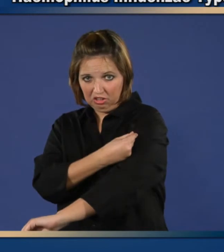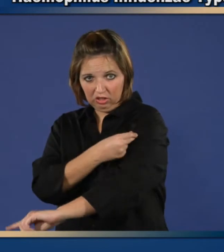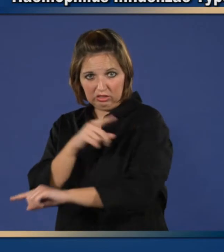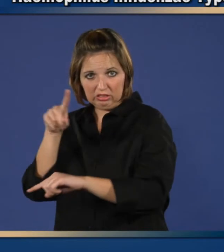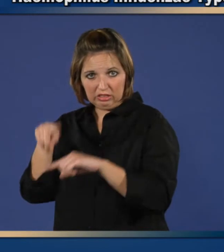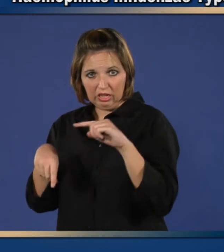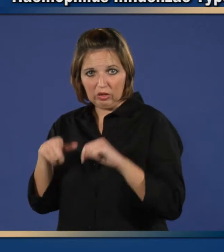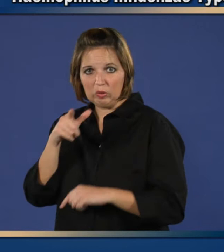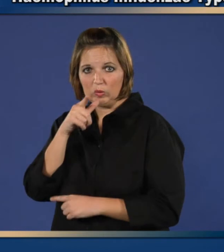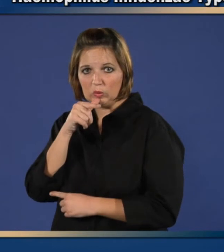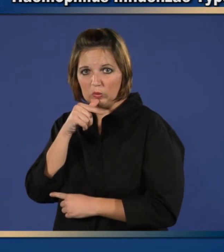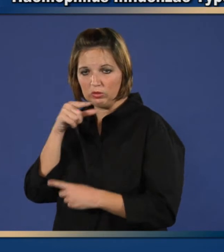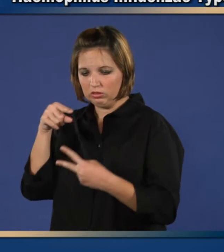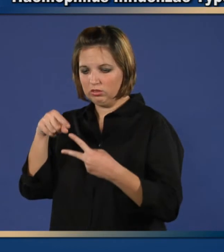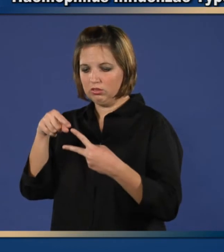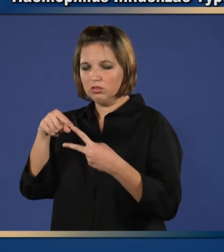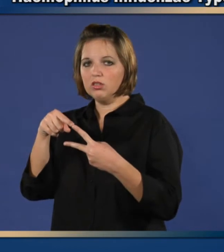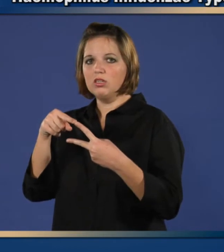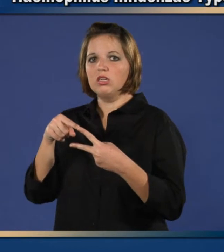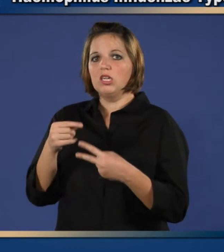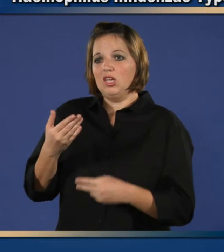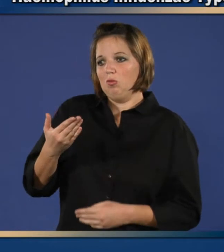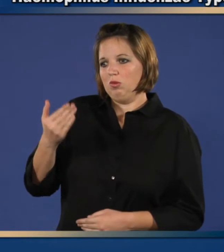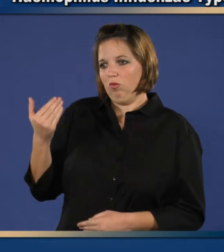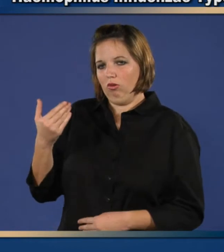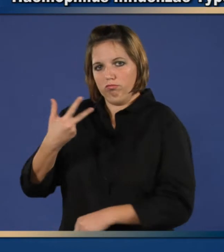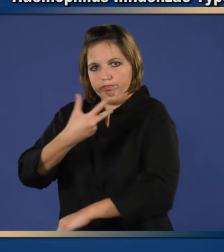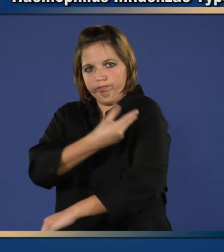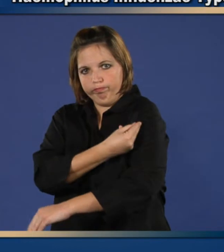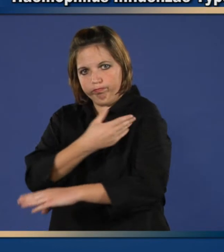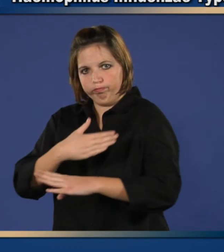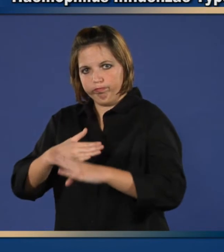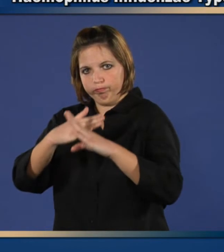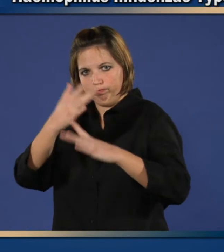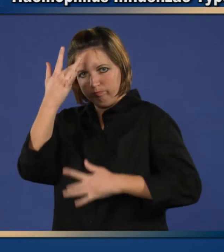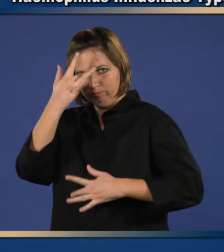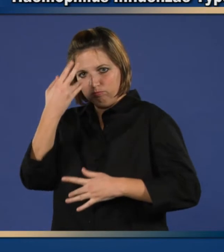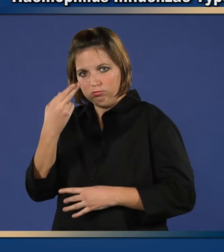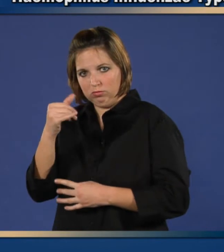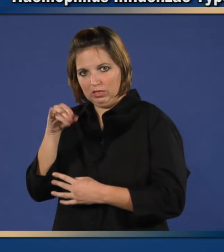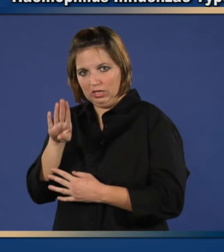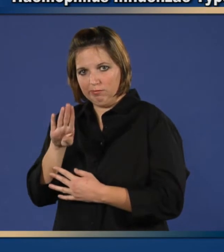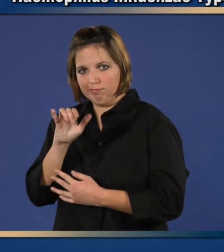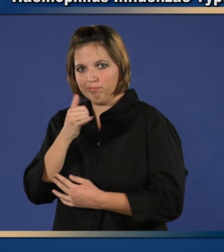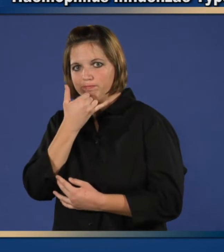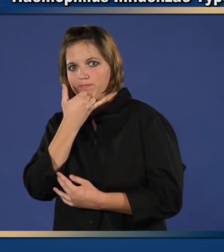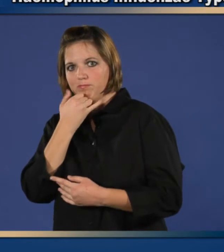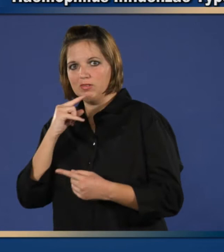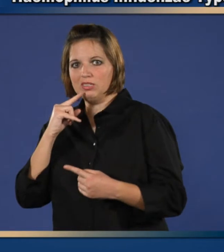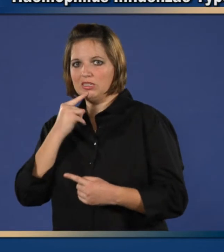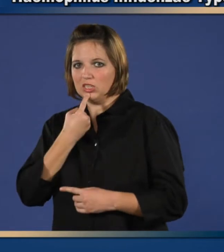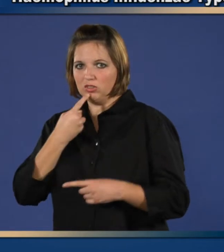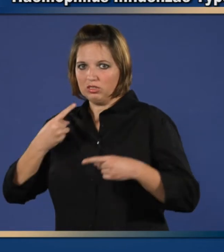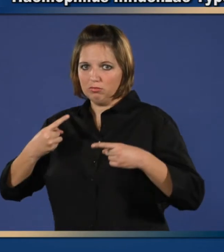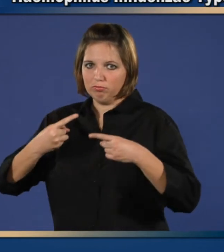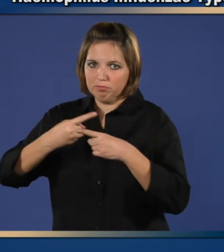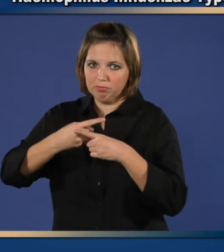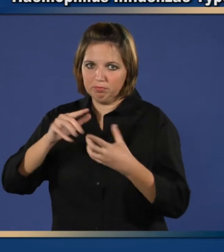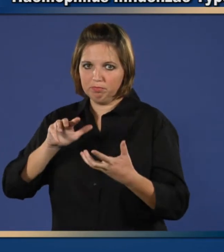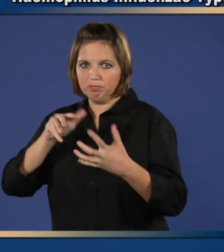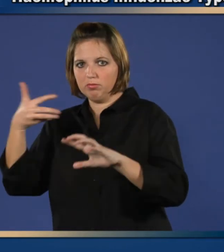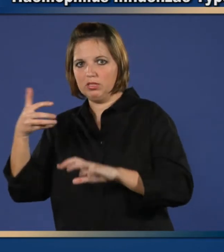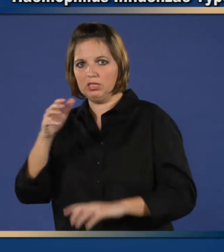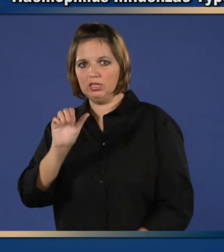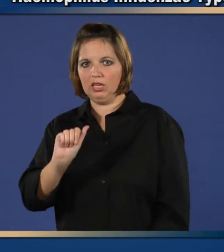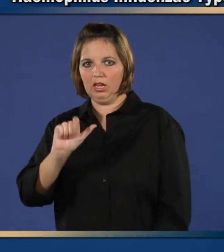People who have ever had a life-threatening allergic reaction to a previous dose of Hib vaccine should not get another